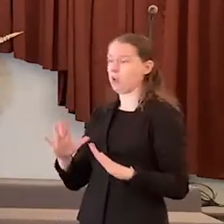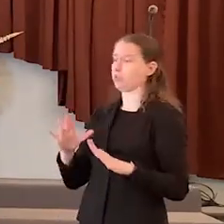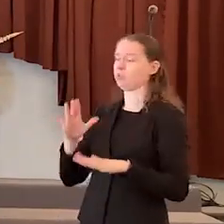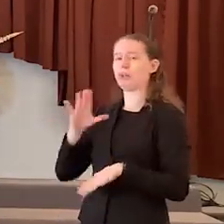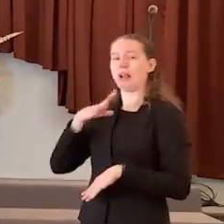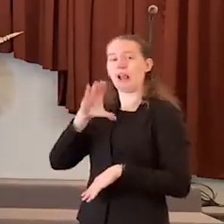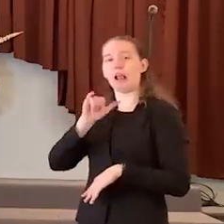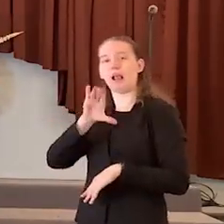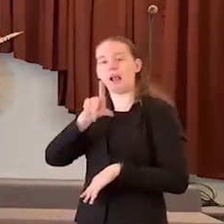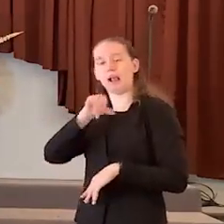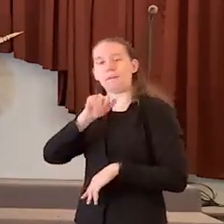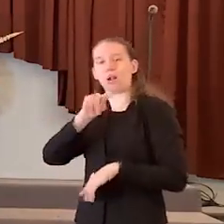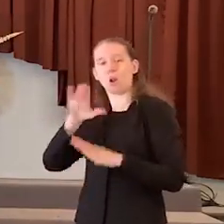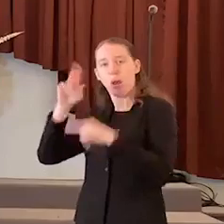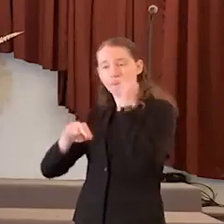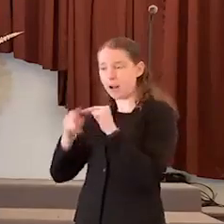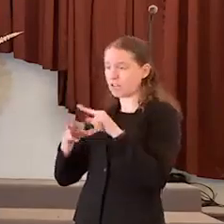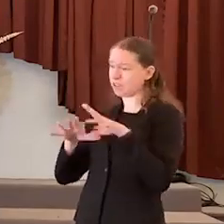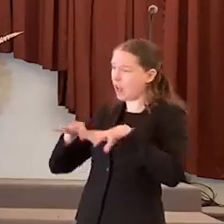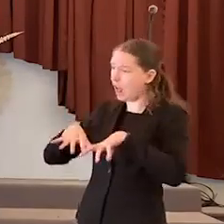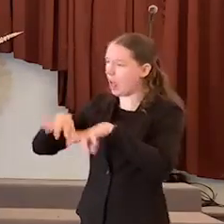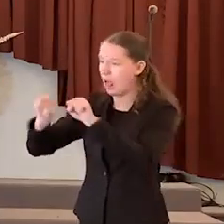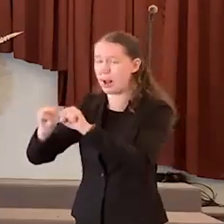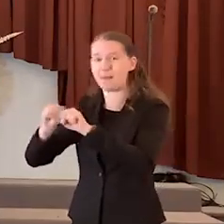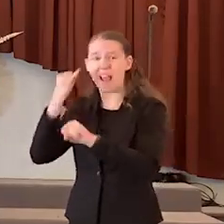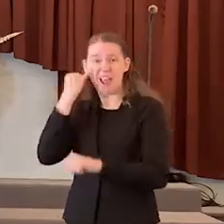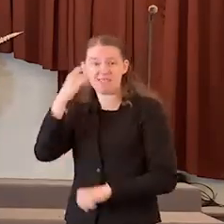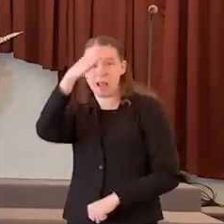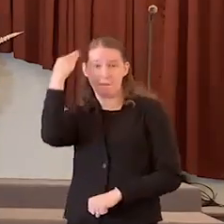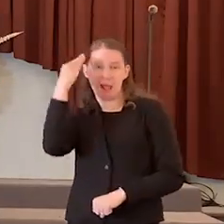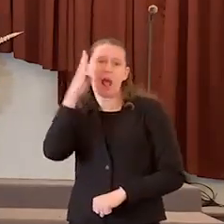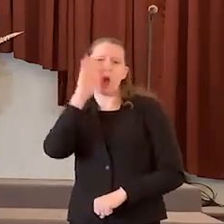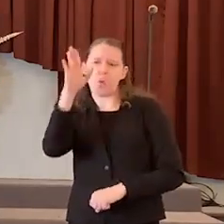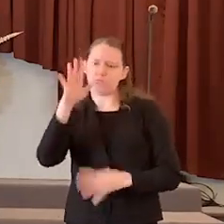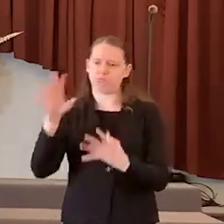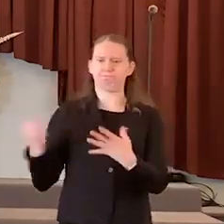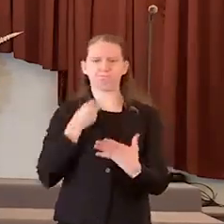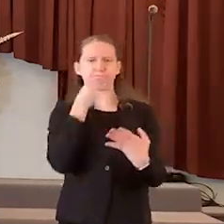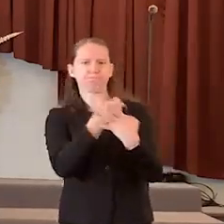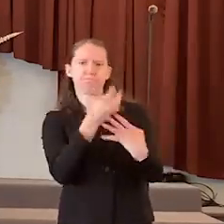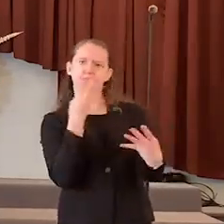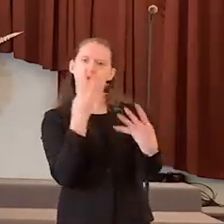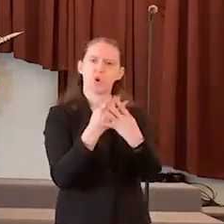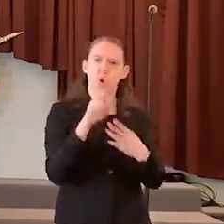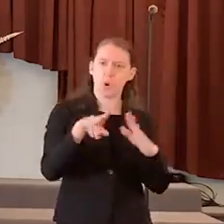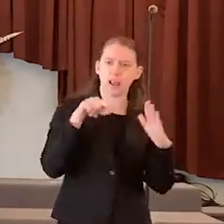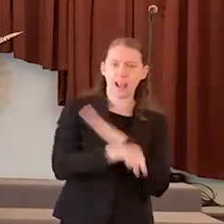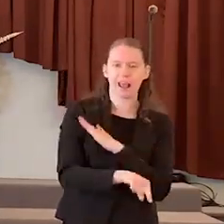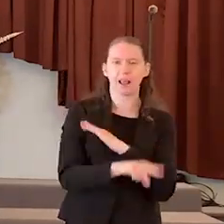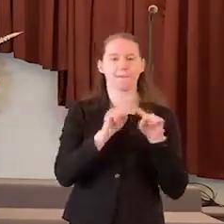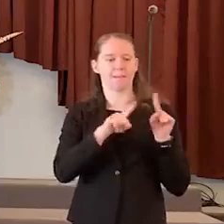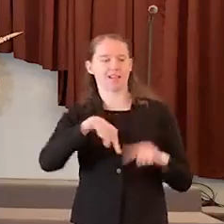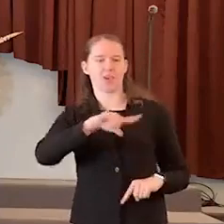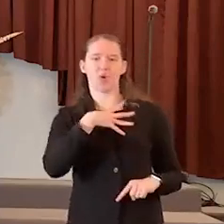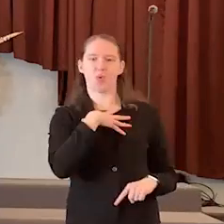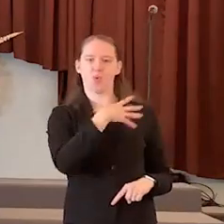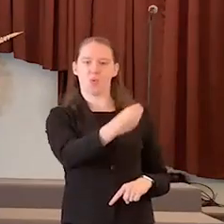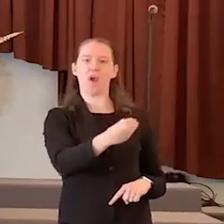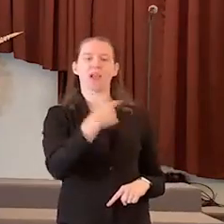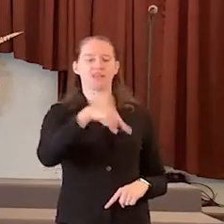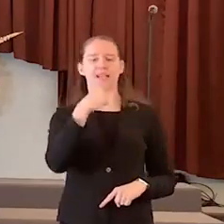Wounded in jail. Instead, they were assisted and abandoned and treated like human beings, not like the